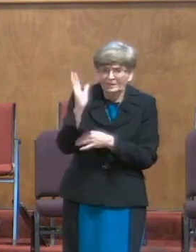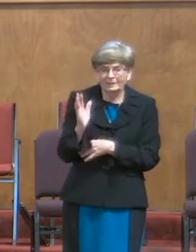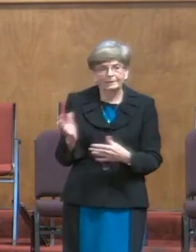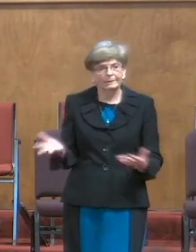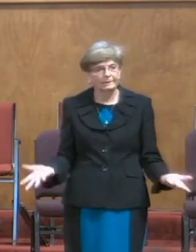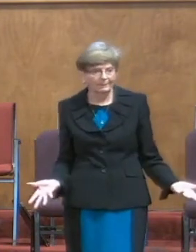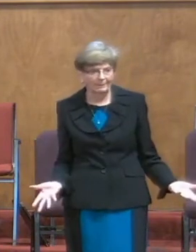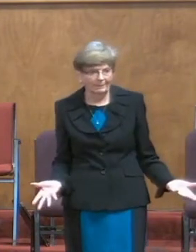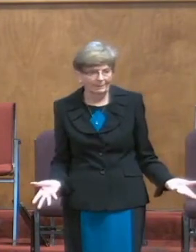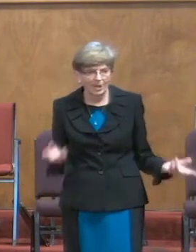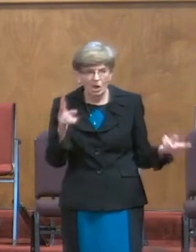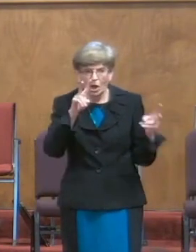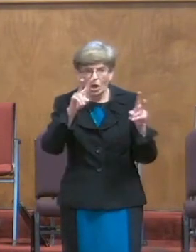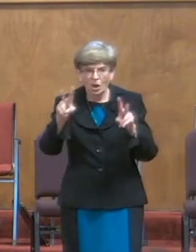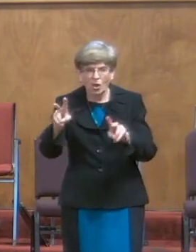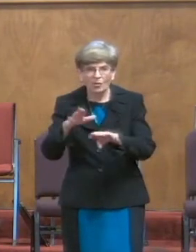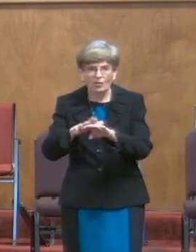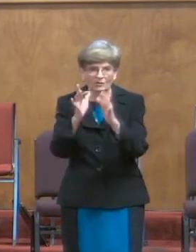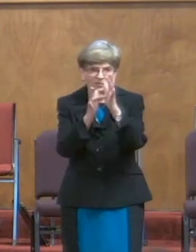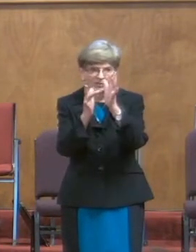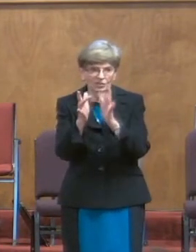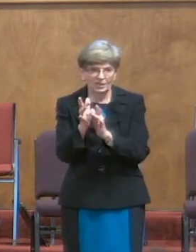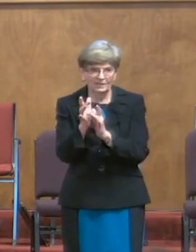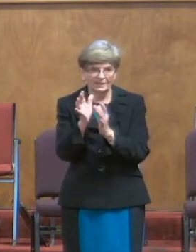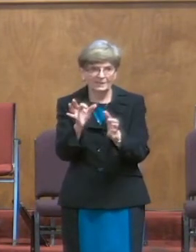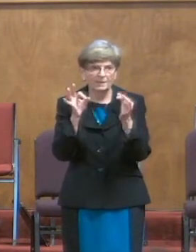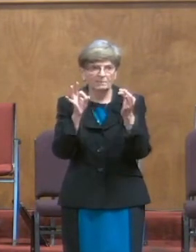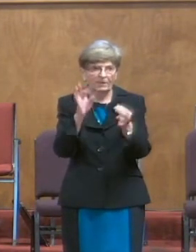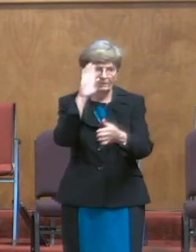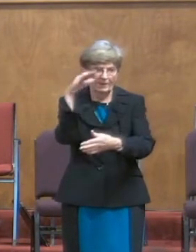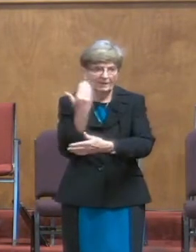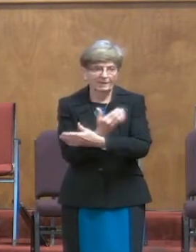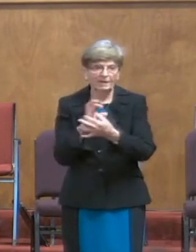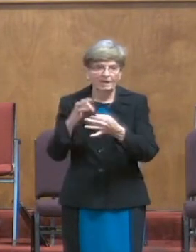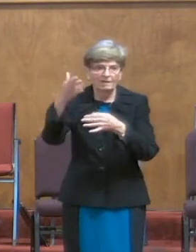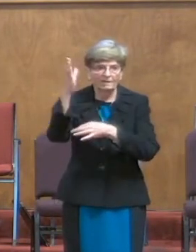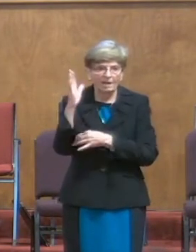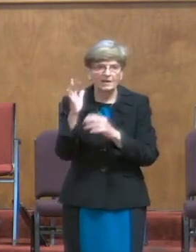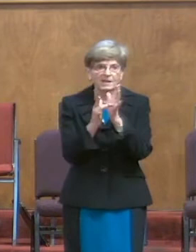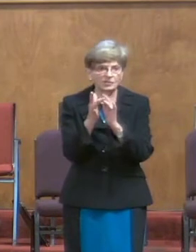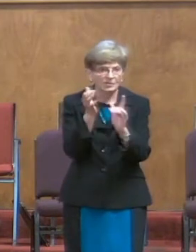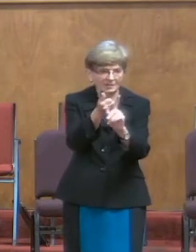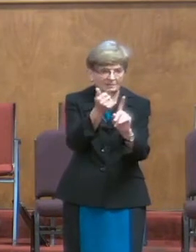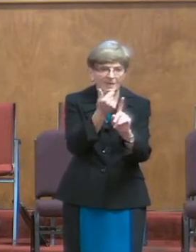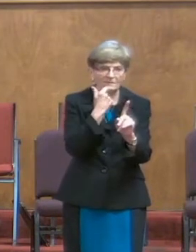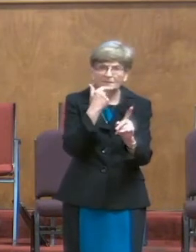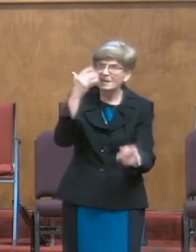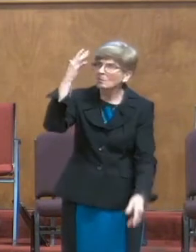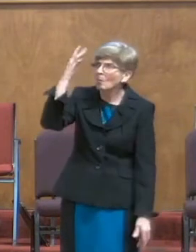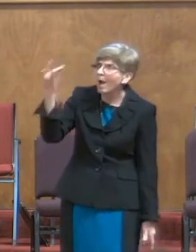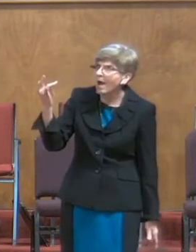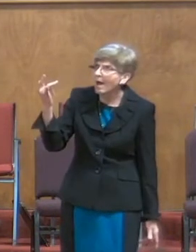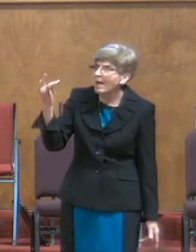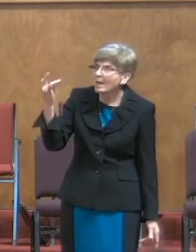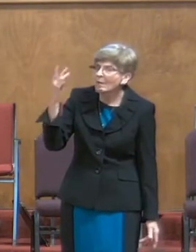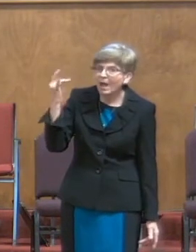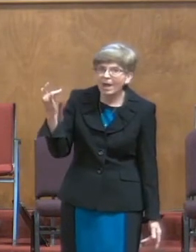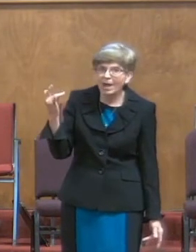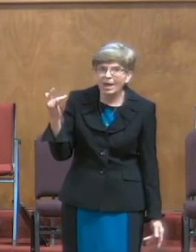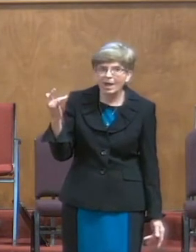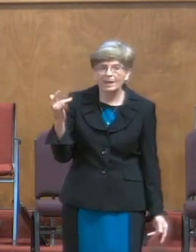the spotless, sinless Lamb of God. And he asked why. Because he